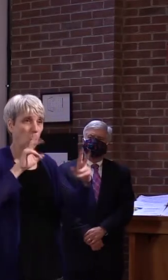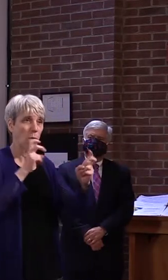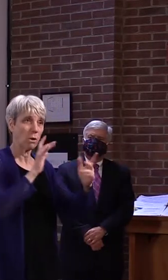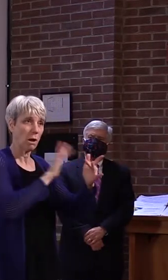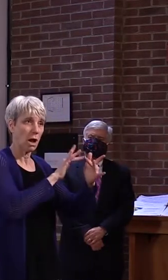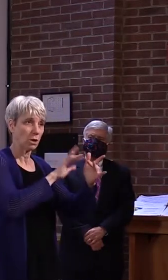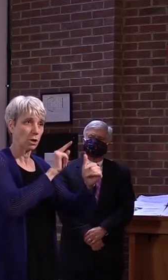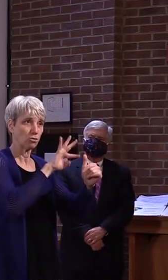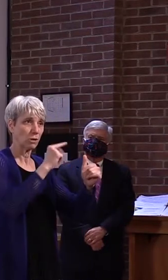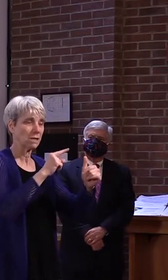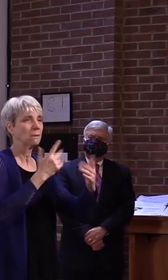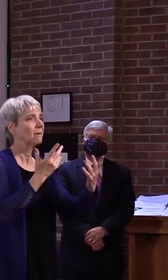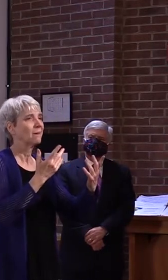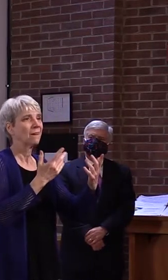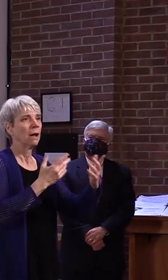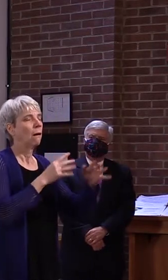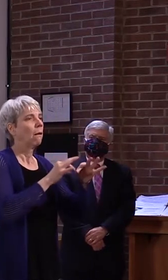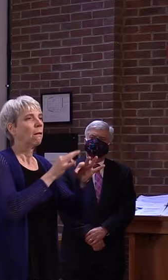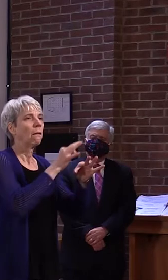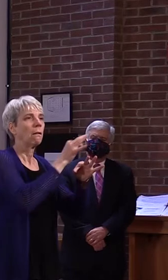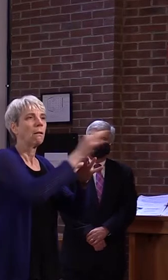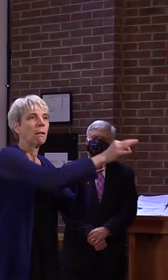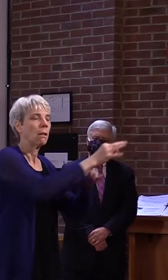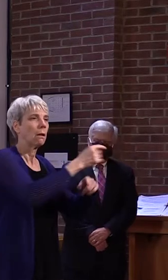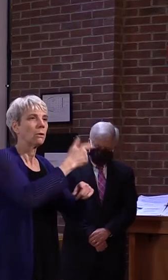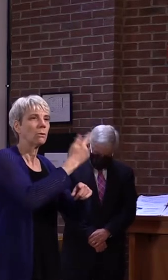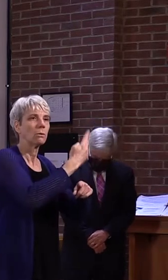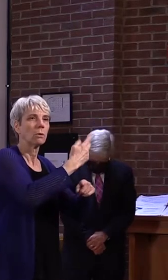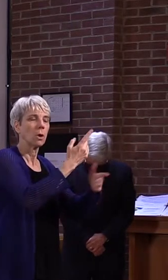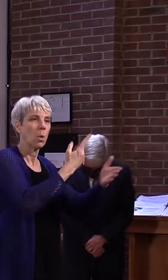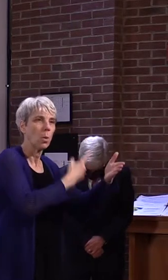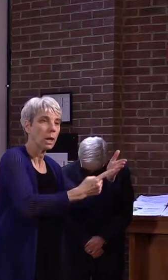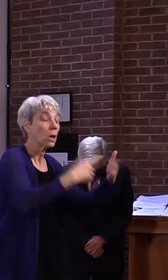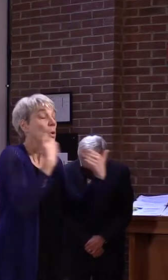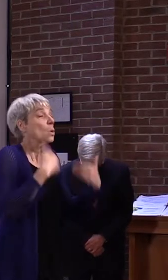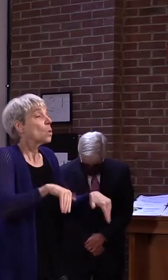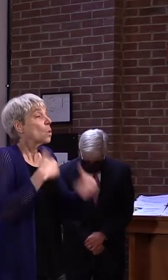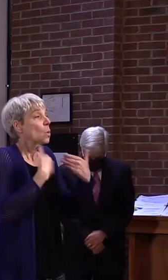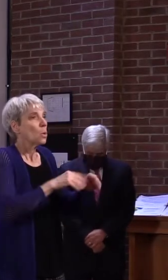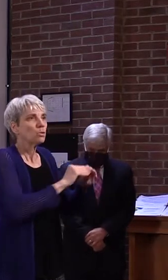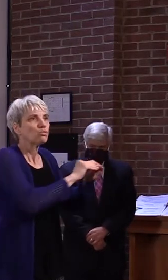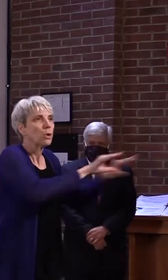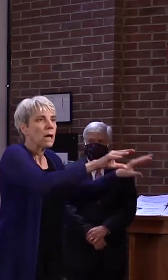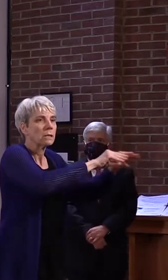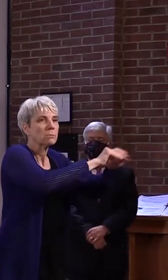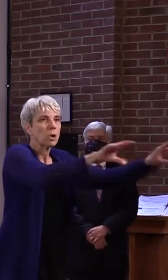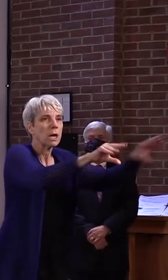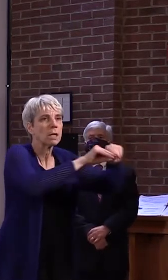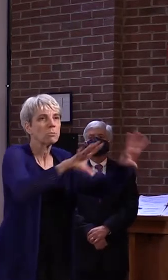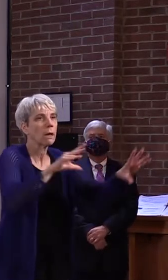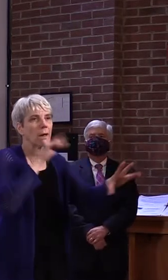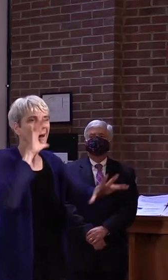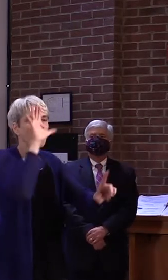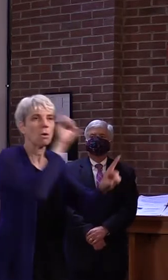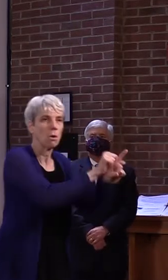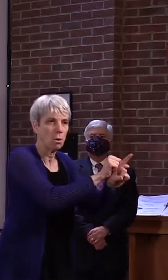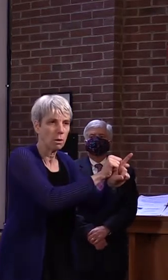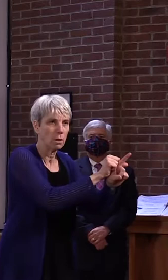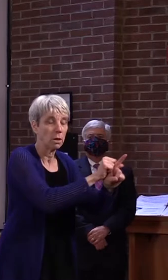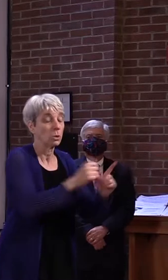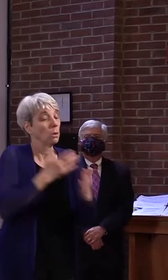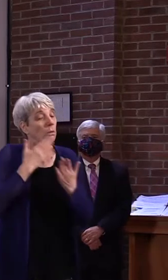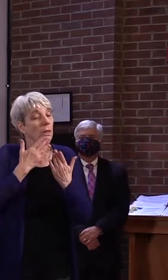means virus can and does continue to spread in their communities. While I want to give a lot of credit to our team for their